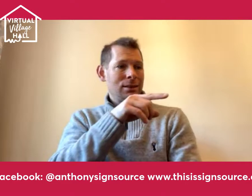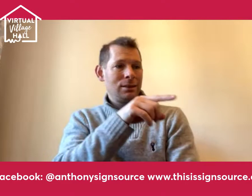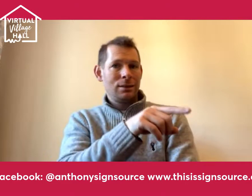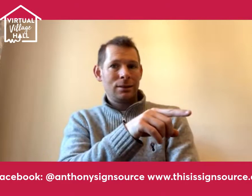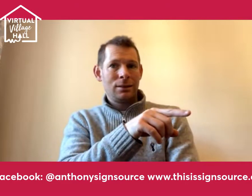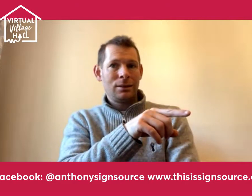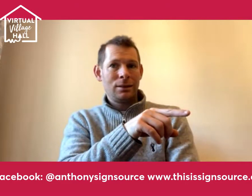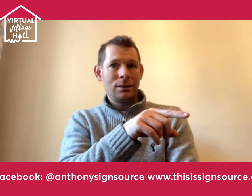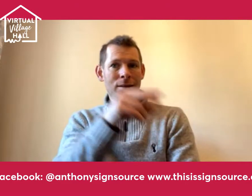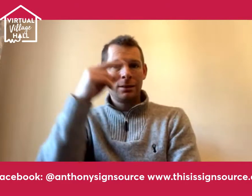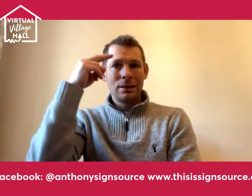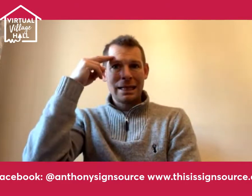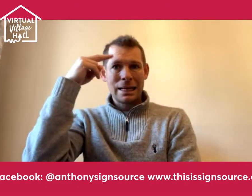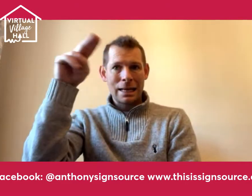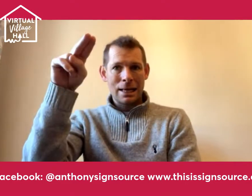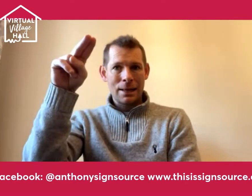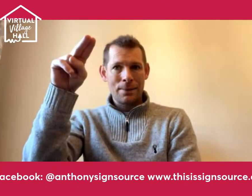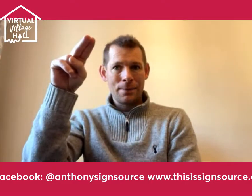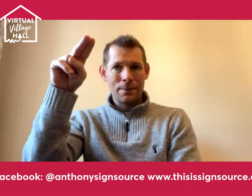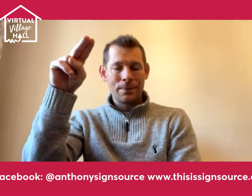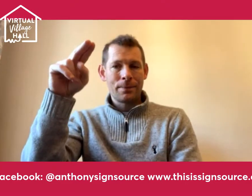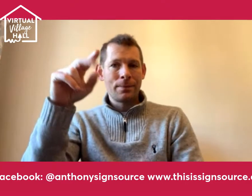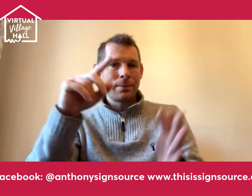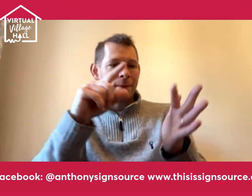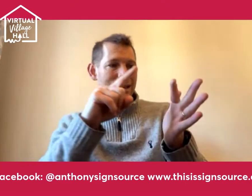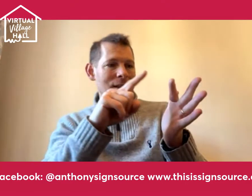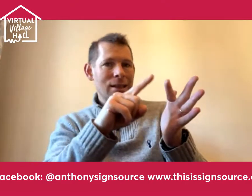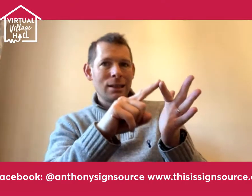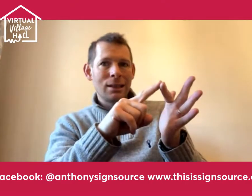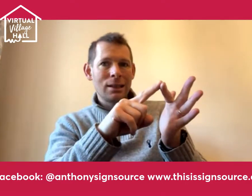So this friend, my friend's name